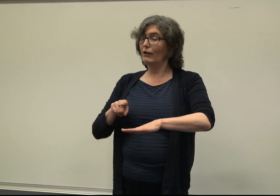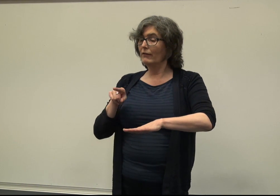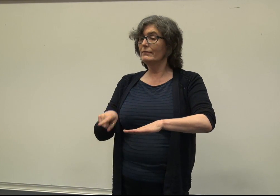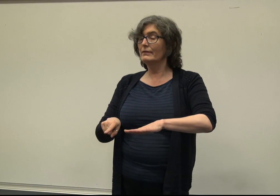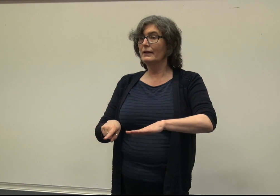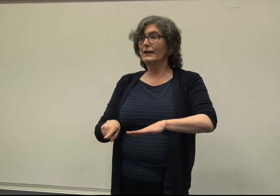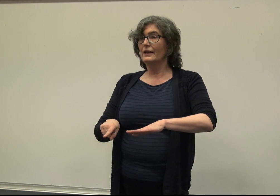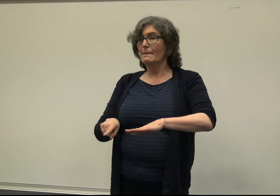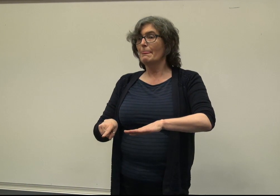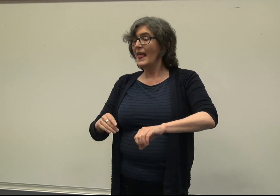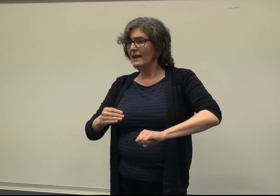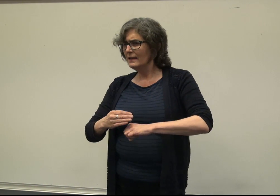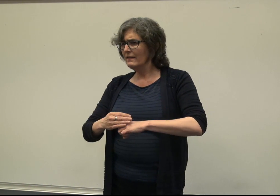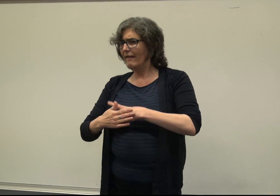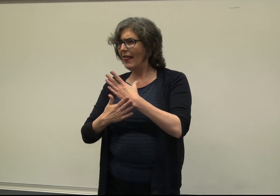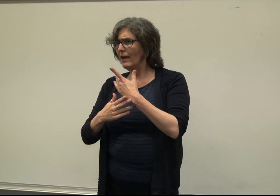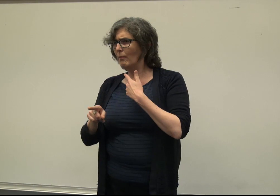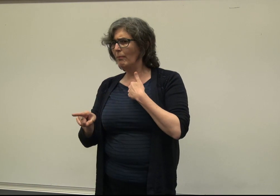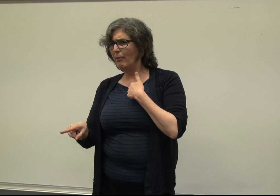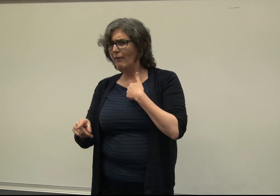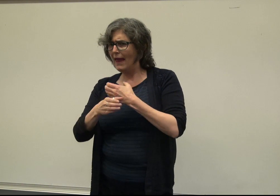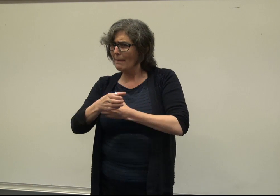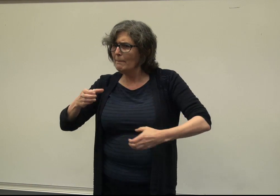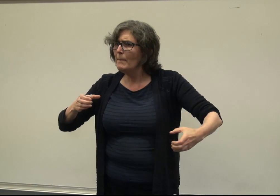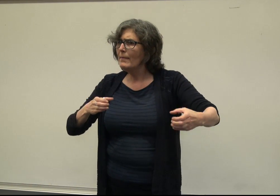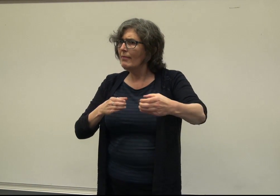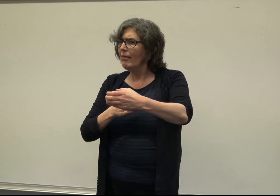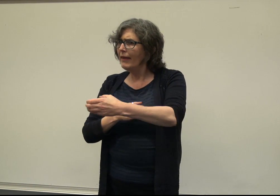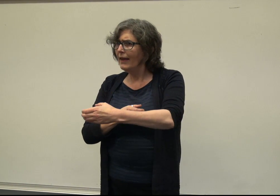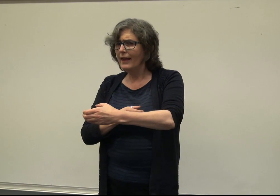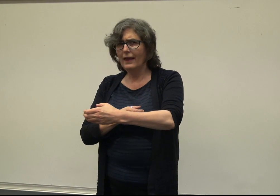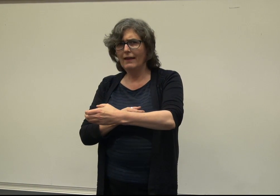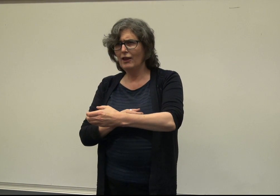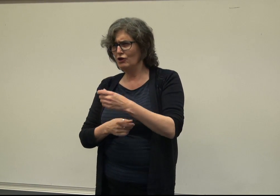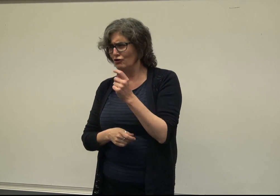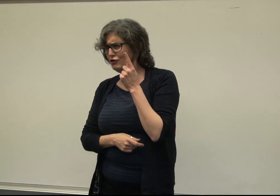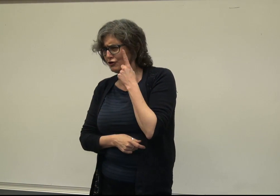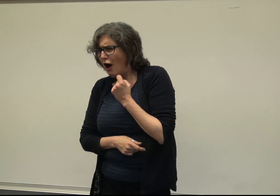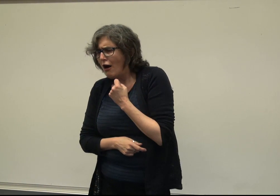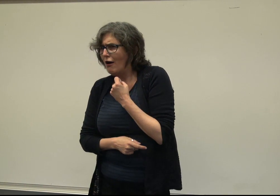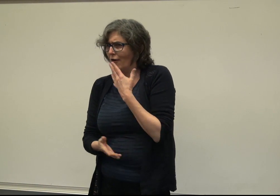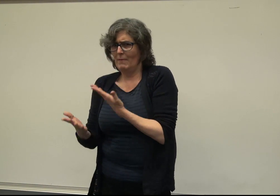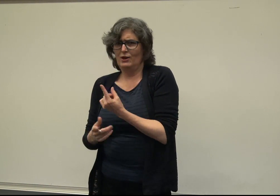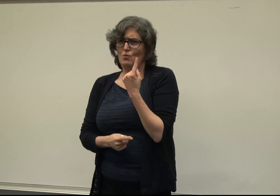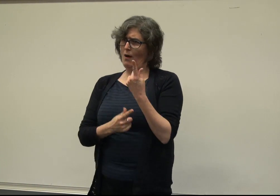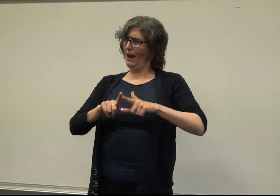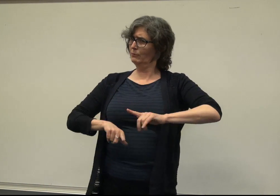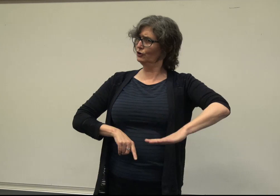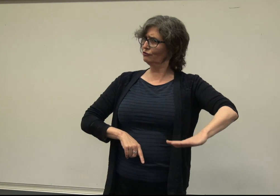have a different perspective or a different point of view from their own. This is a